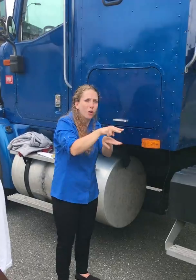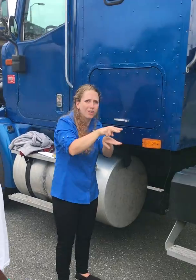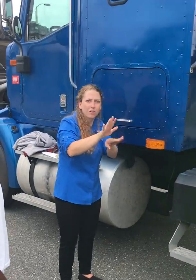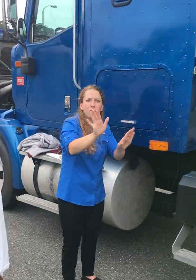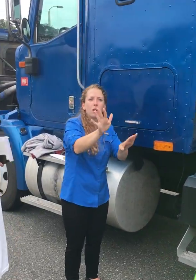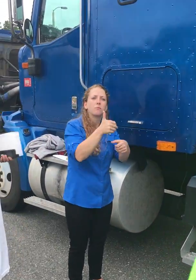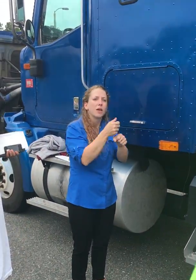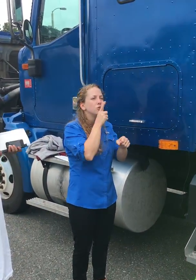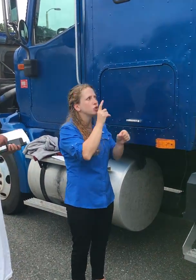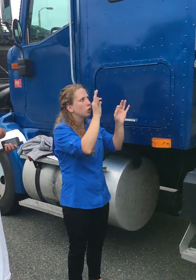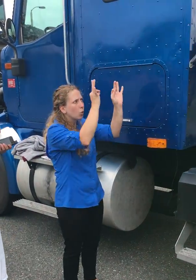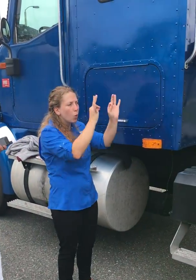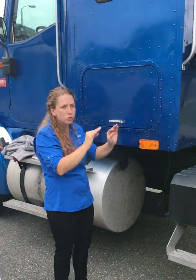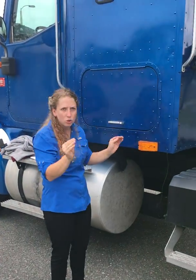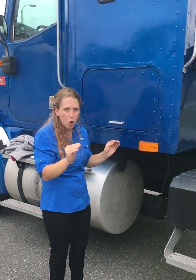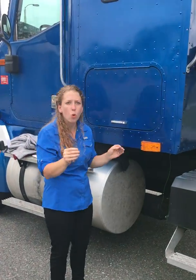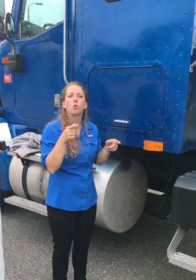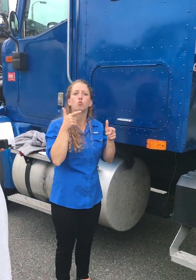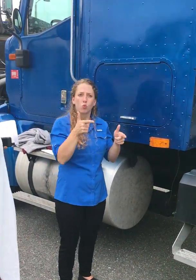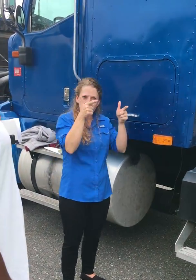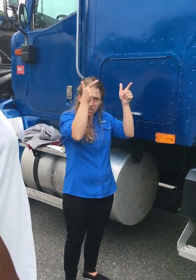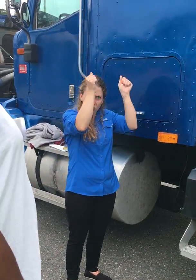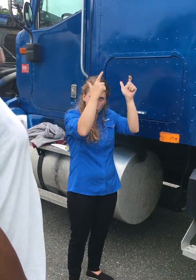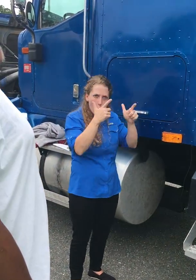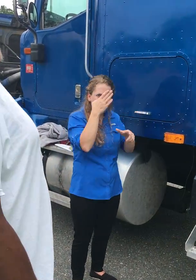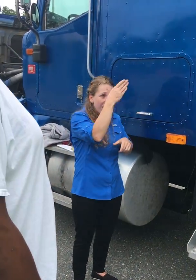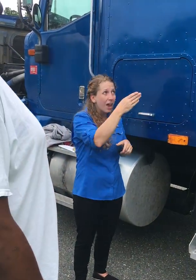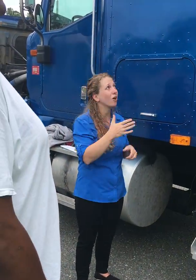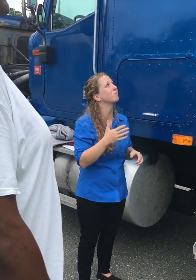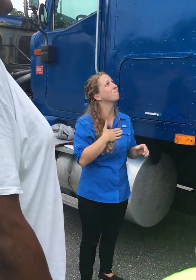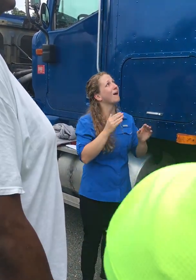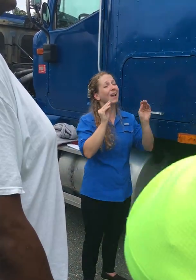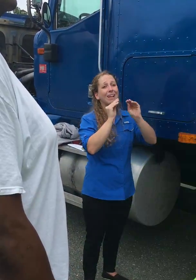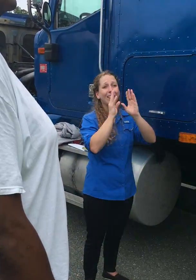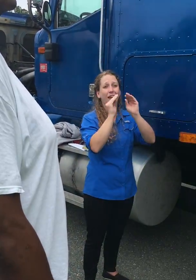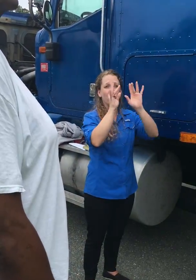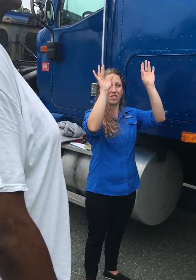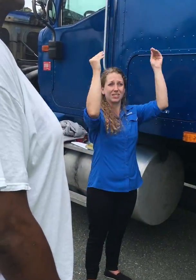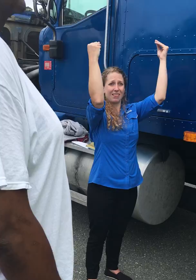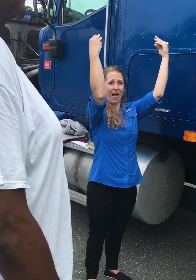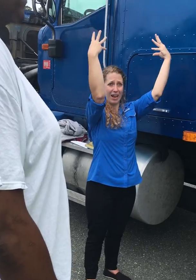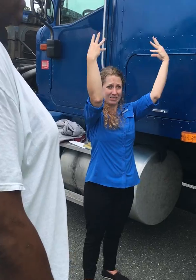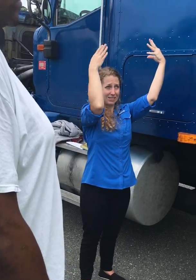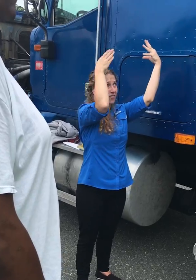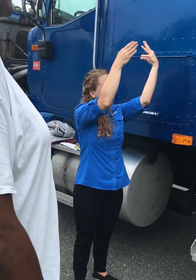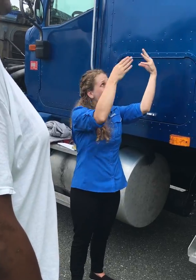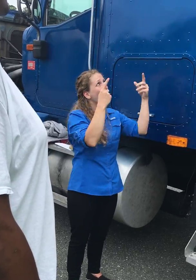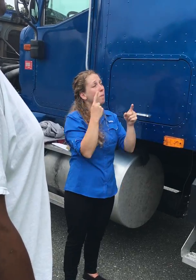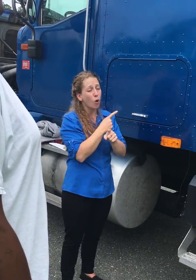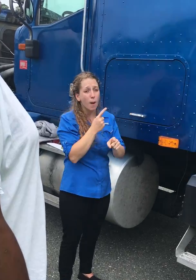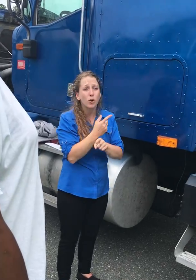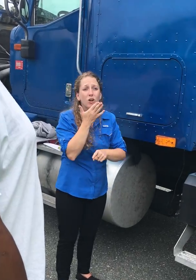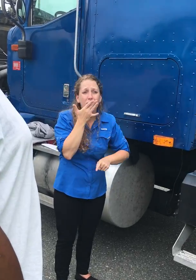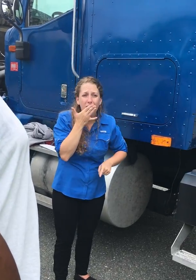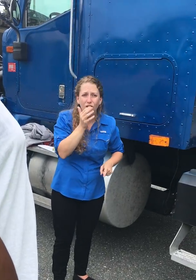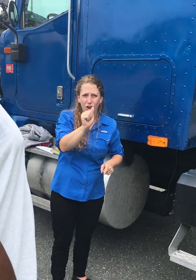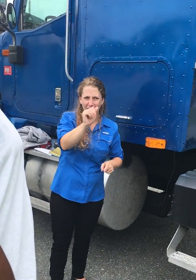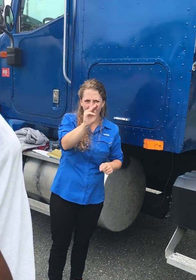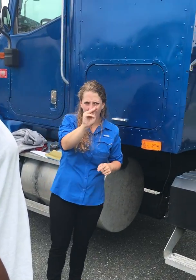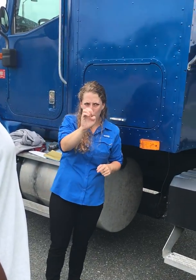rivets are there. My clearance lights, I want to make sure that they're intact, they're proper color of amber, they're not cracked or broken, and they're